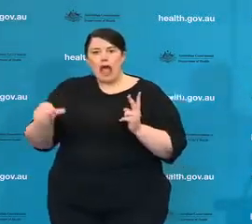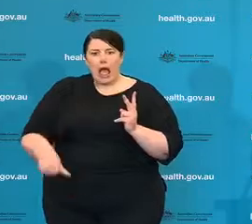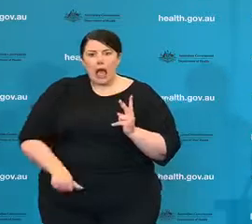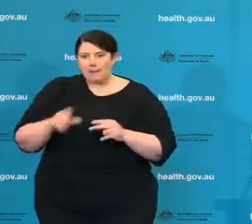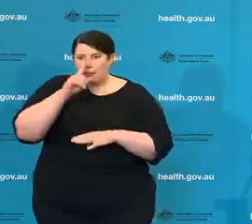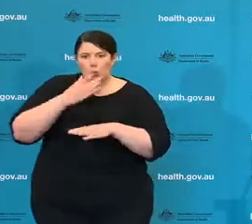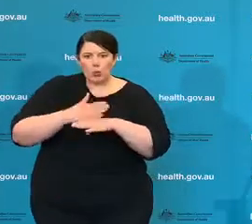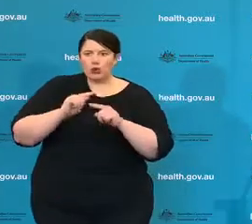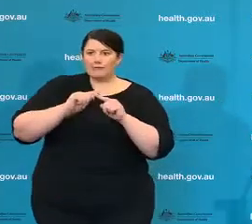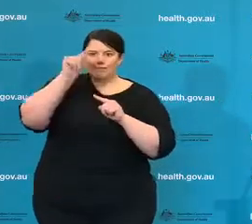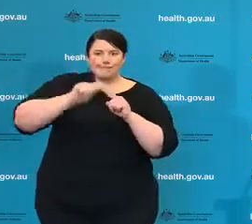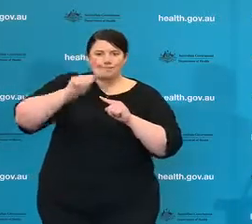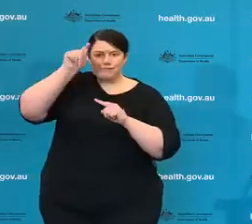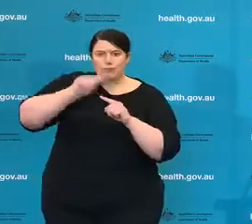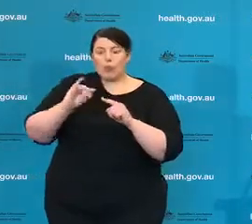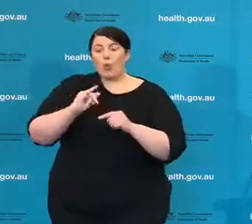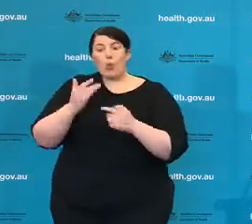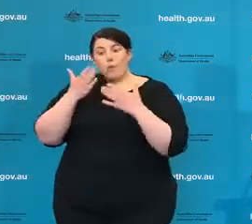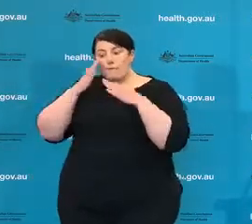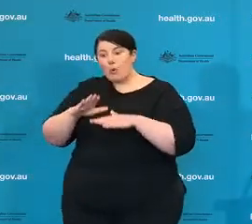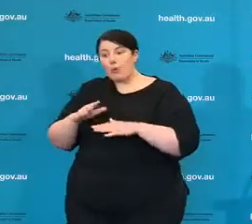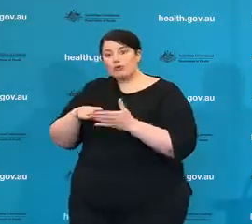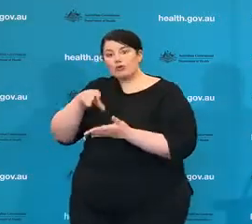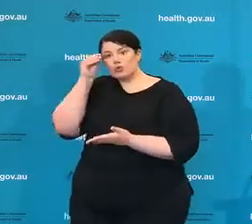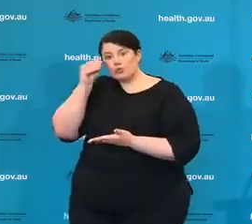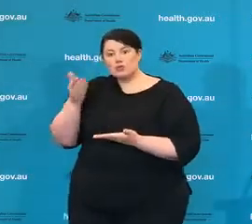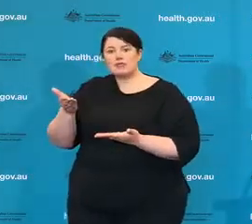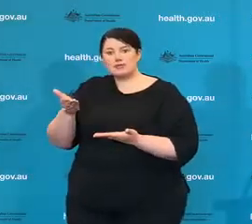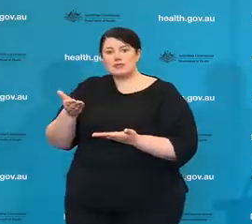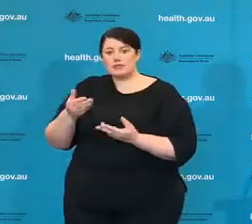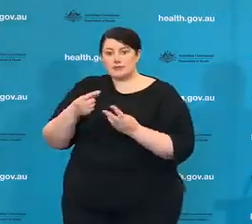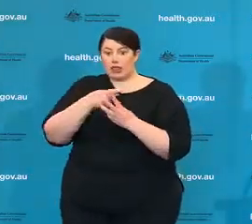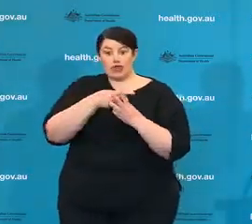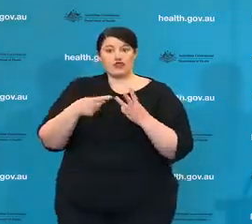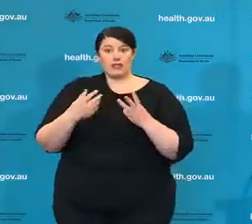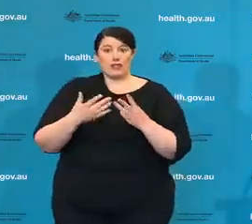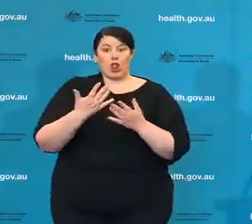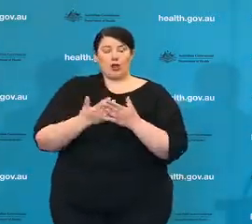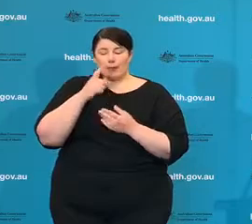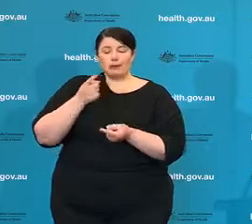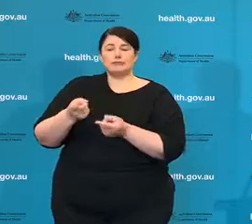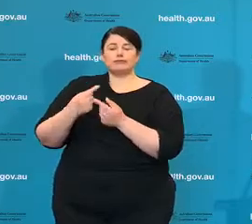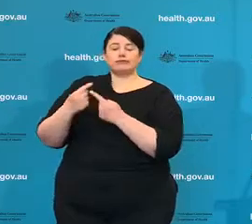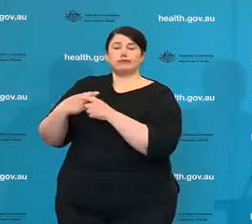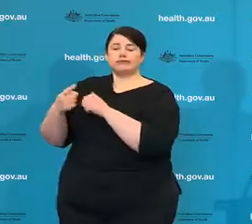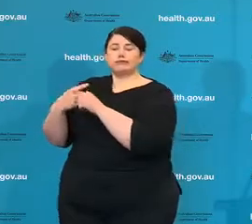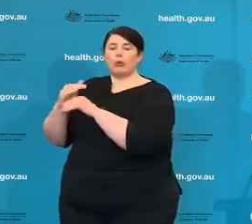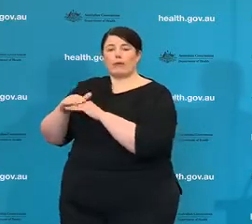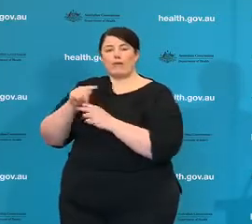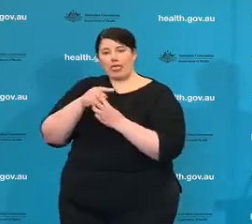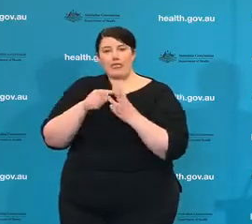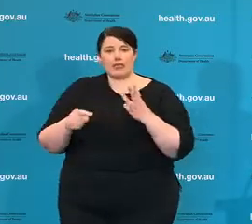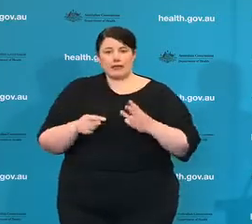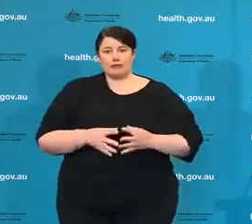they are for boarding school students, which have been the three main groups that we've been discussing, but certainly not limited to